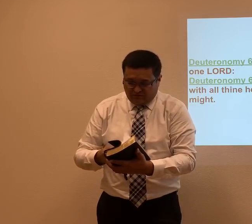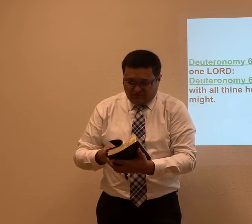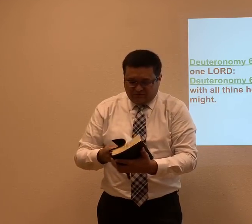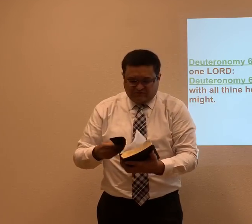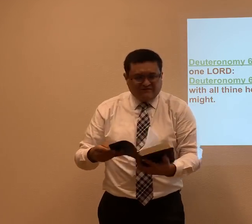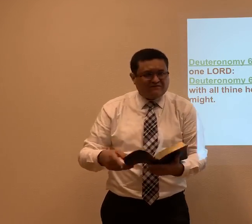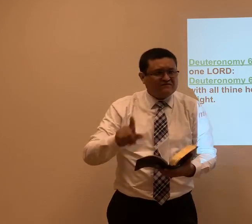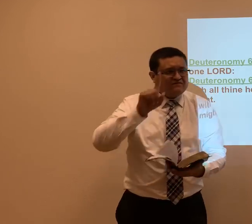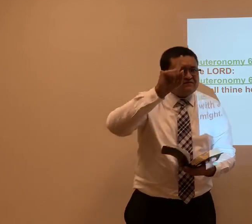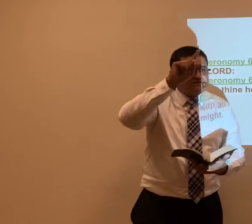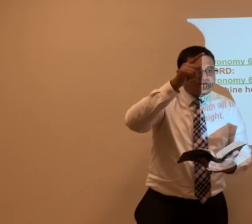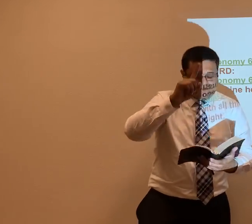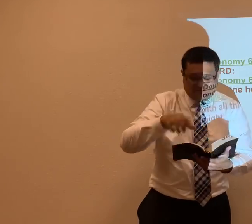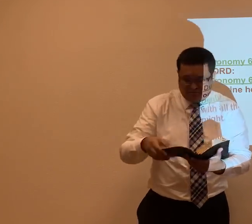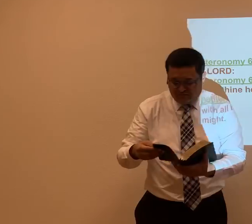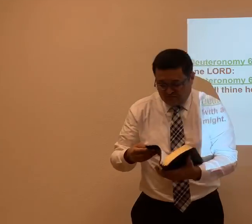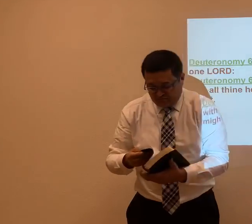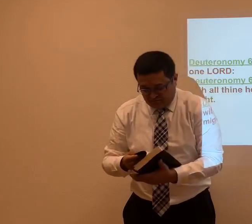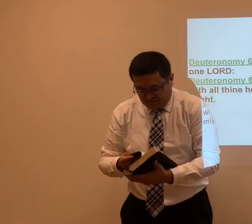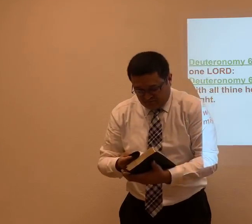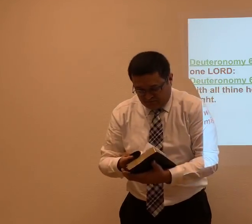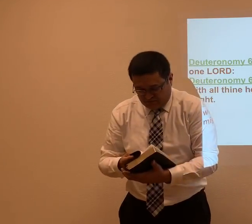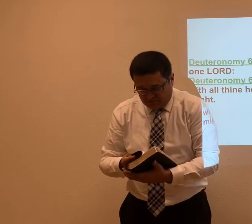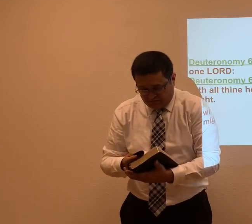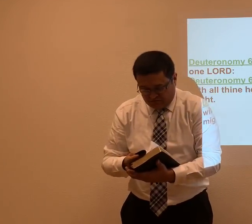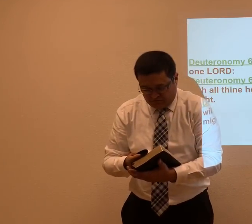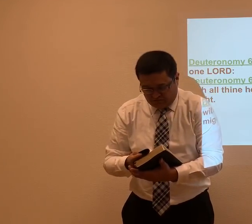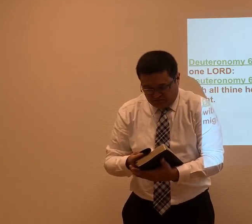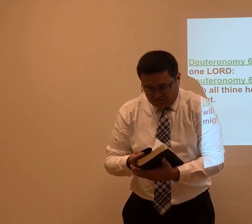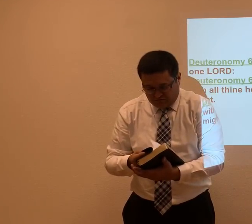up. And where's that first found at?